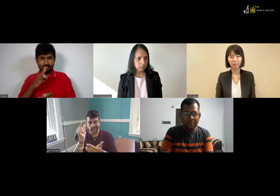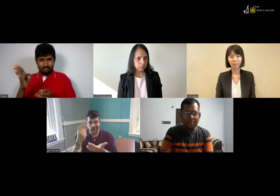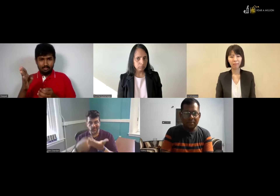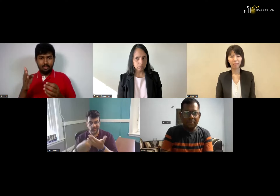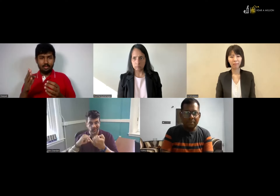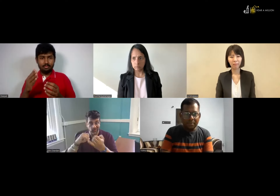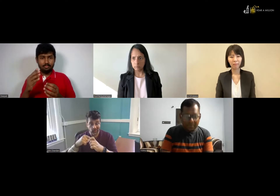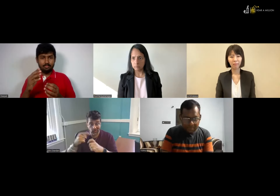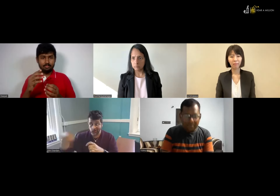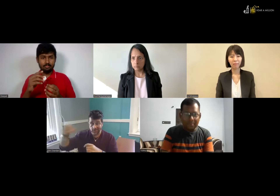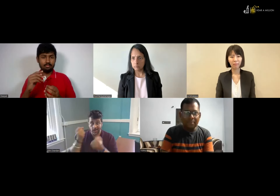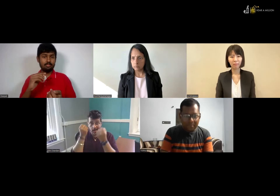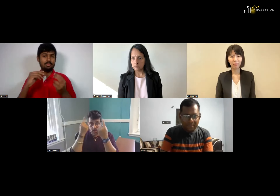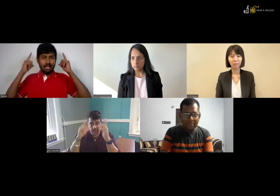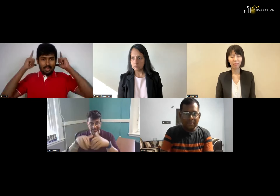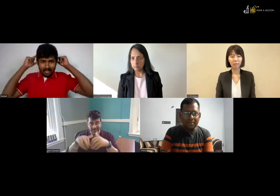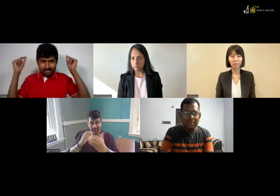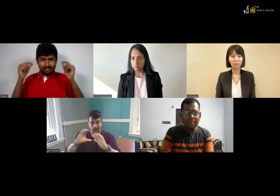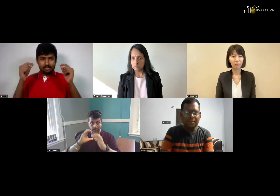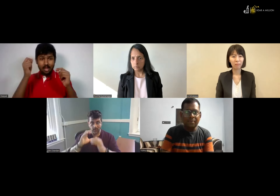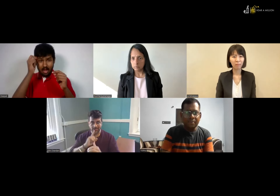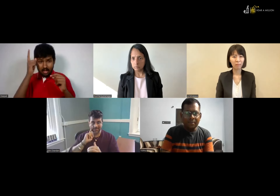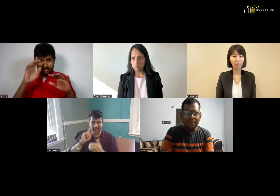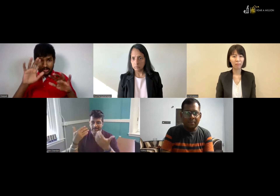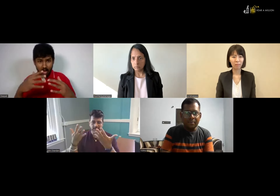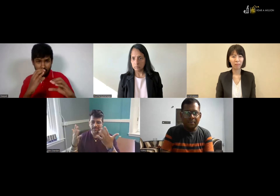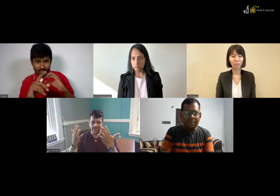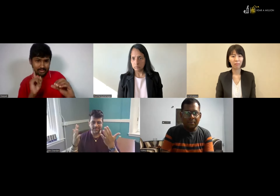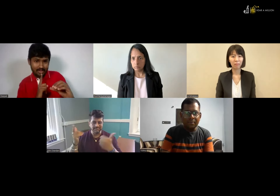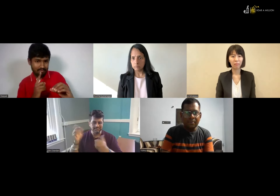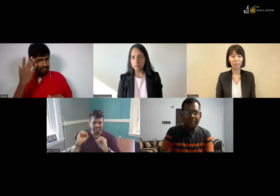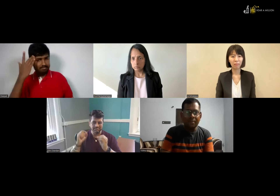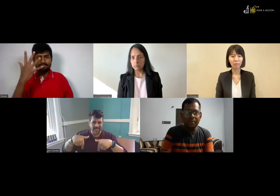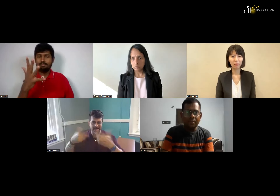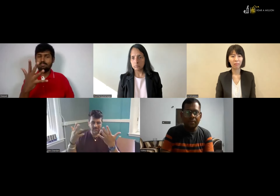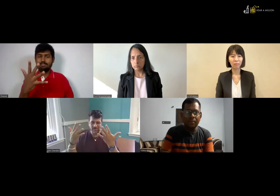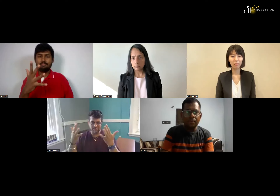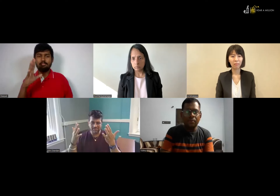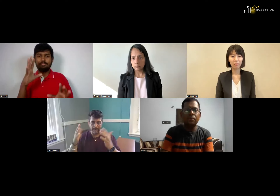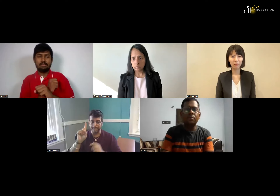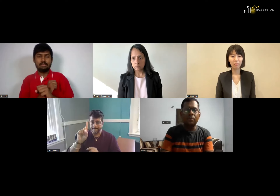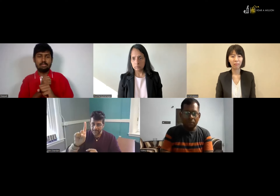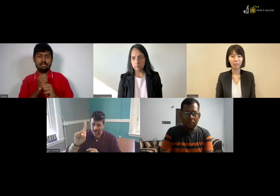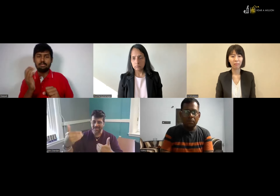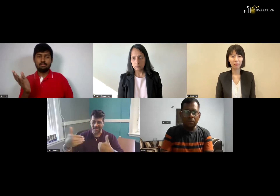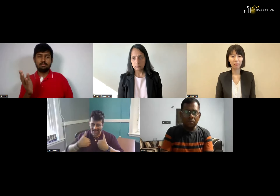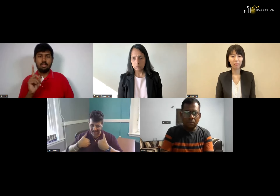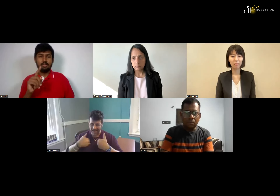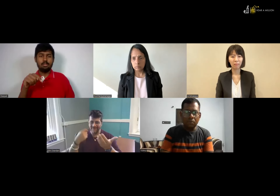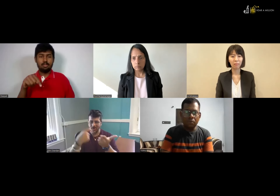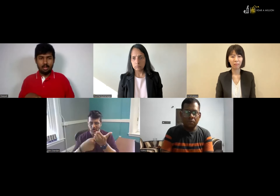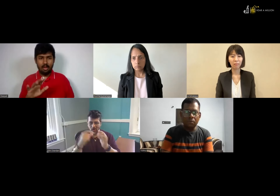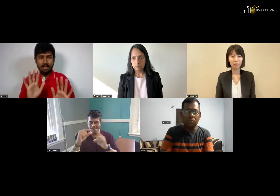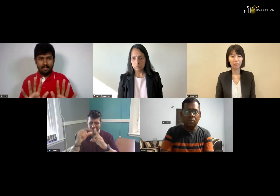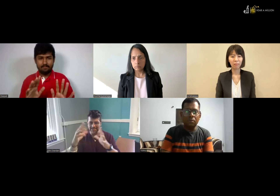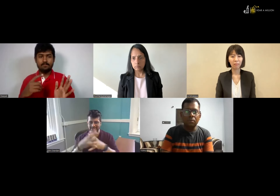doctors, you in the nurse, if they will understand, they don't understand the sign language, and they don't know how to communicate